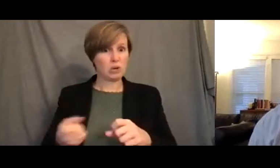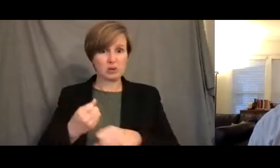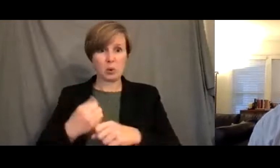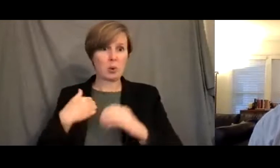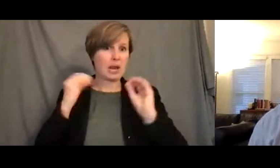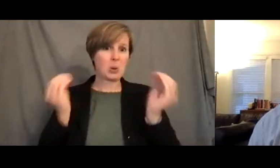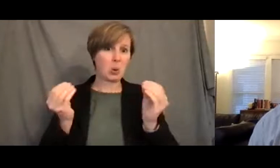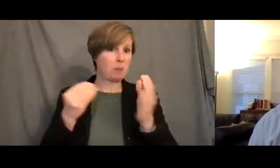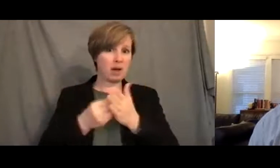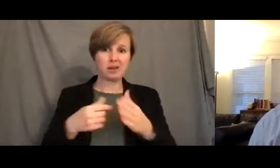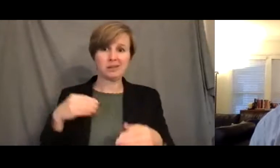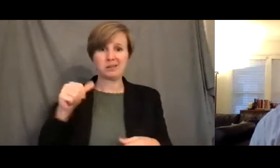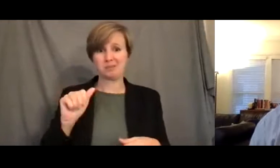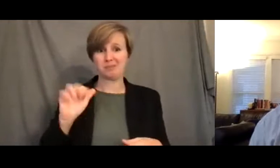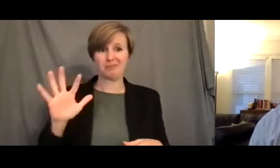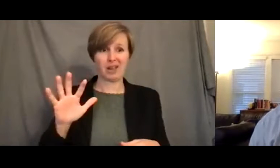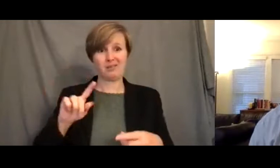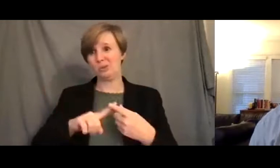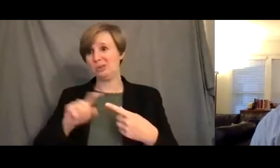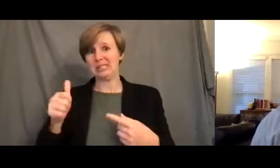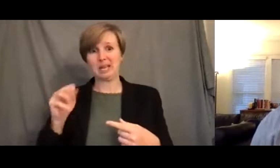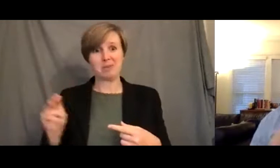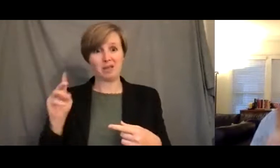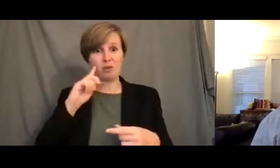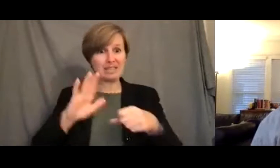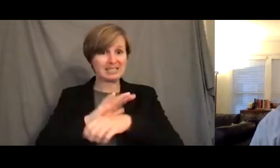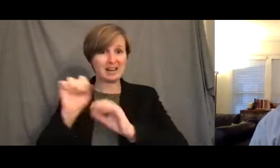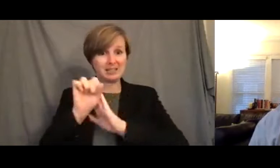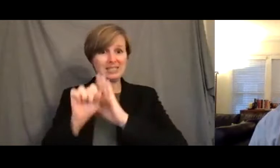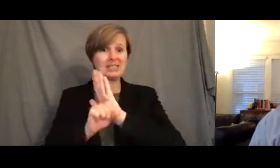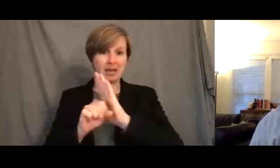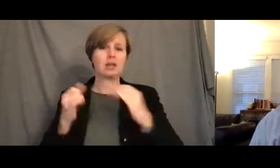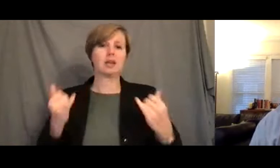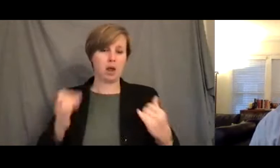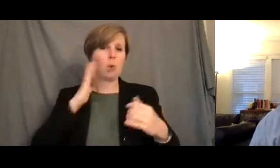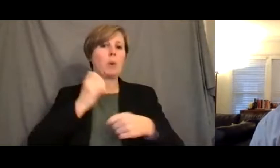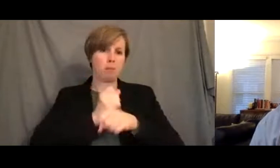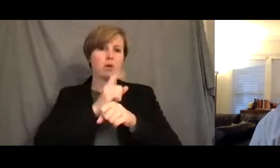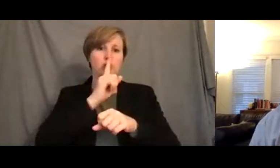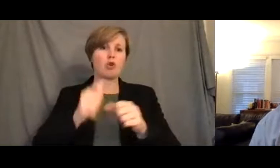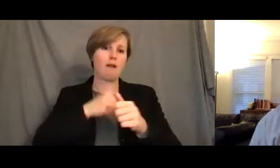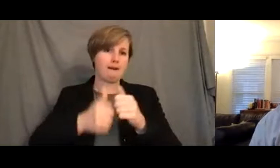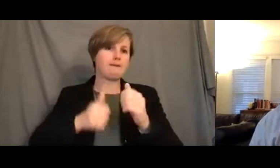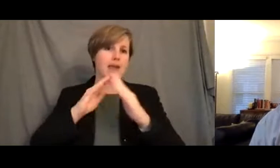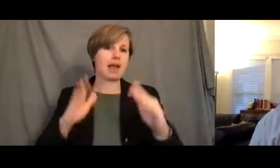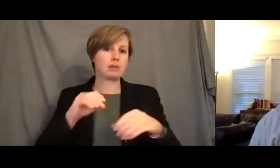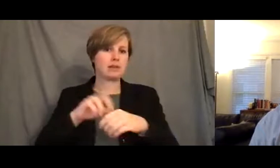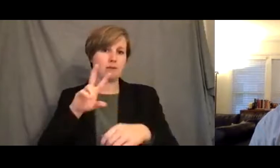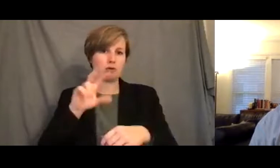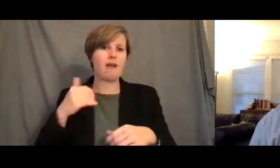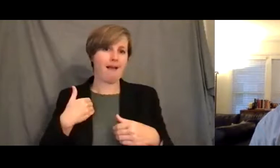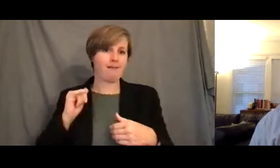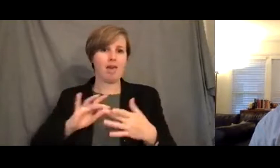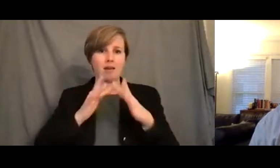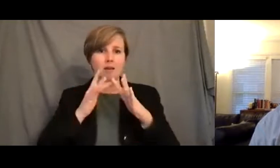we were spending $5–10 million for the entire state. We're going to make sure every household in Virginia has broadband